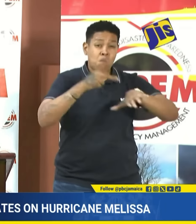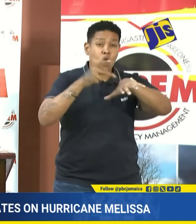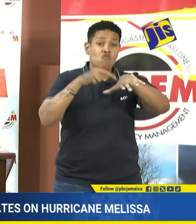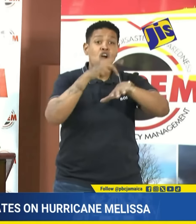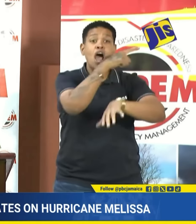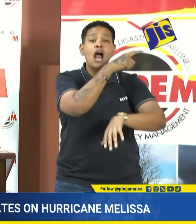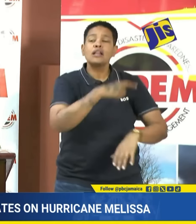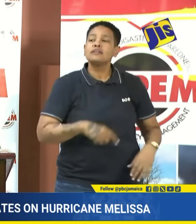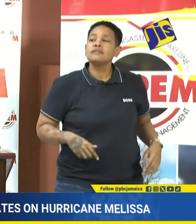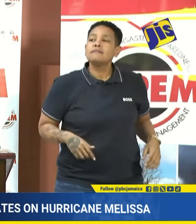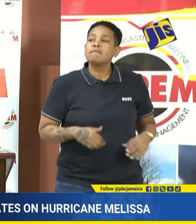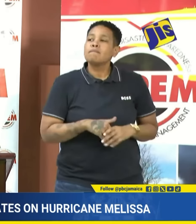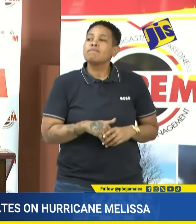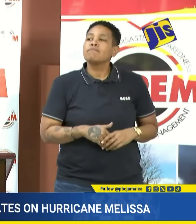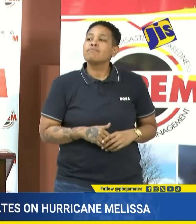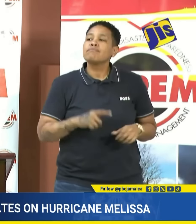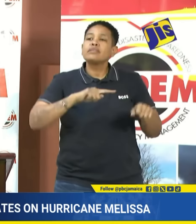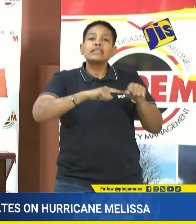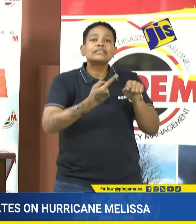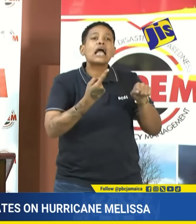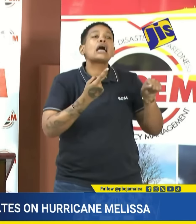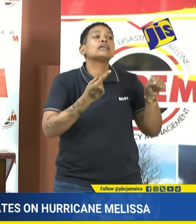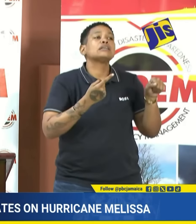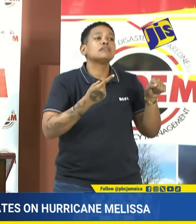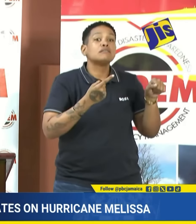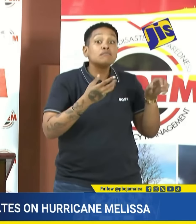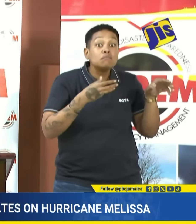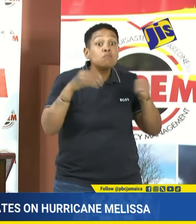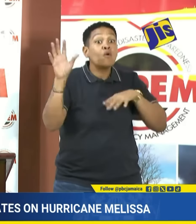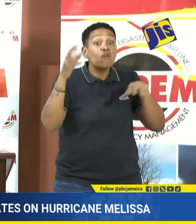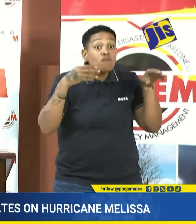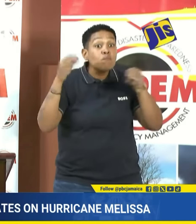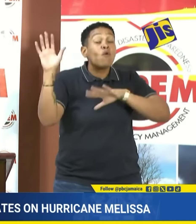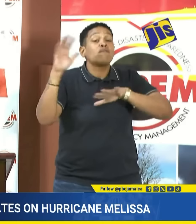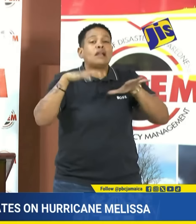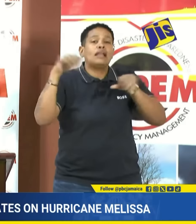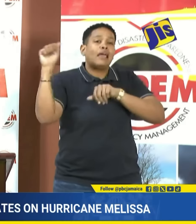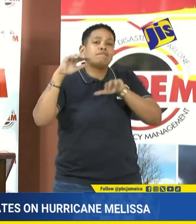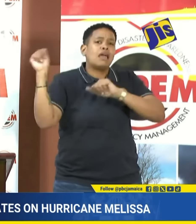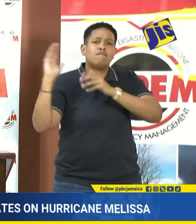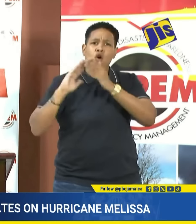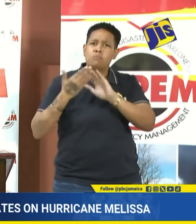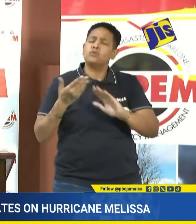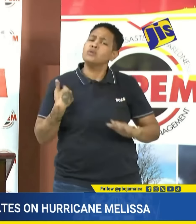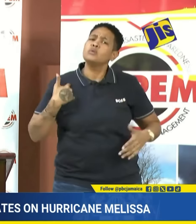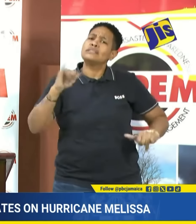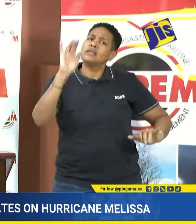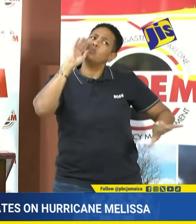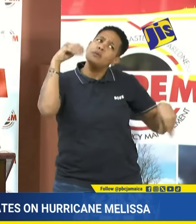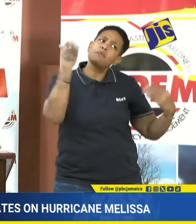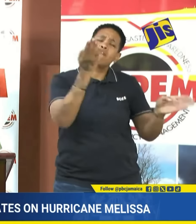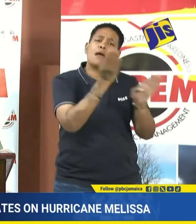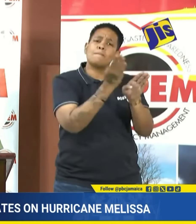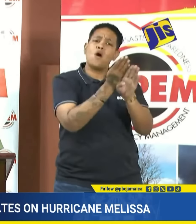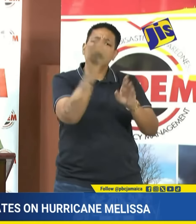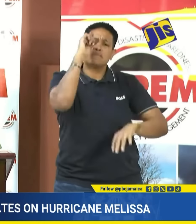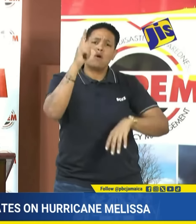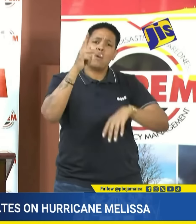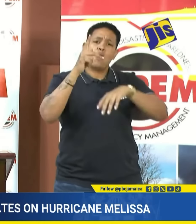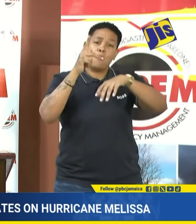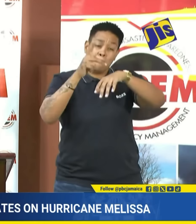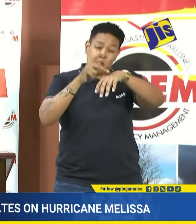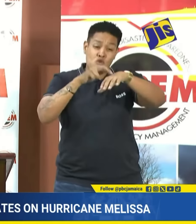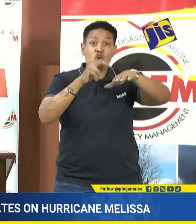in Port Royal have started to move or have left the community. And we will still be providing transportation